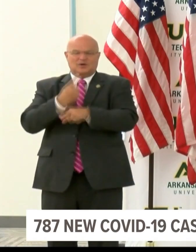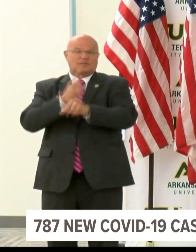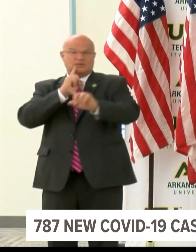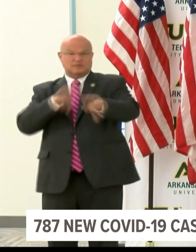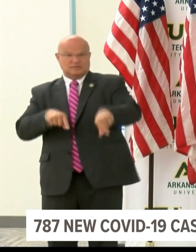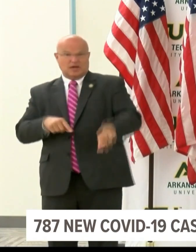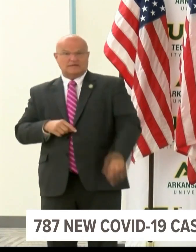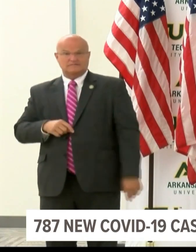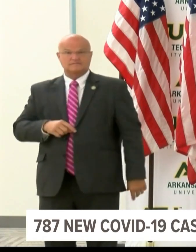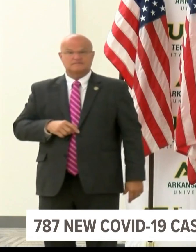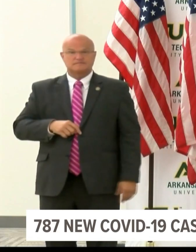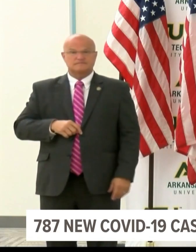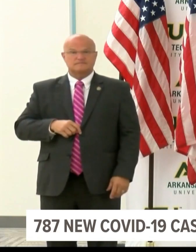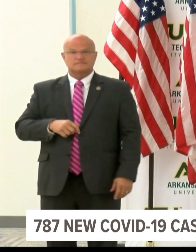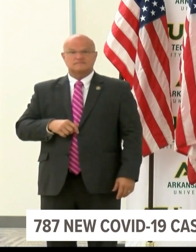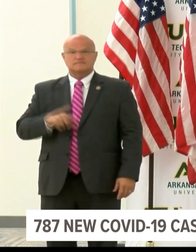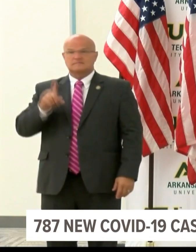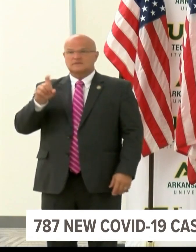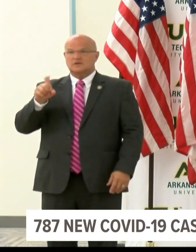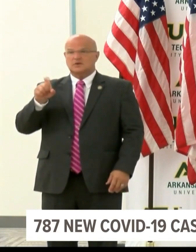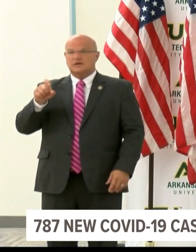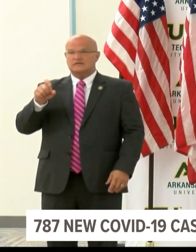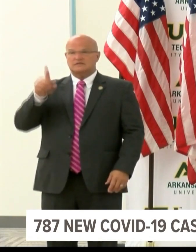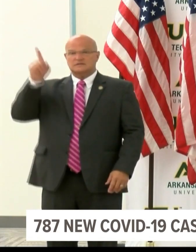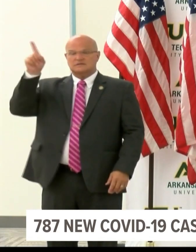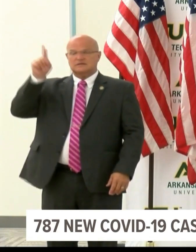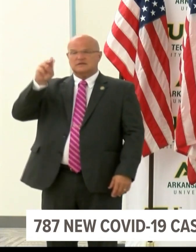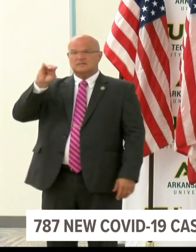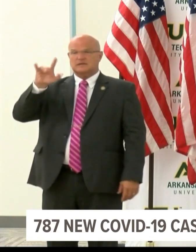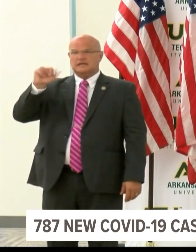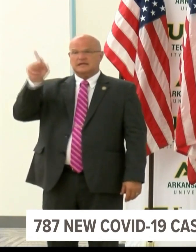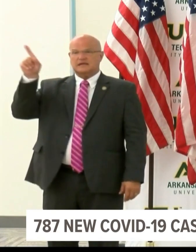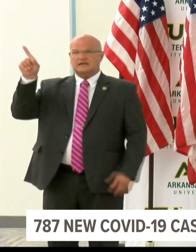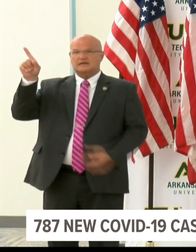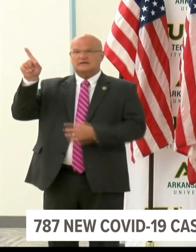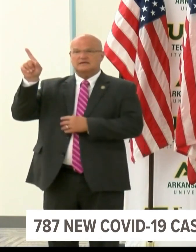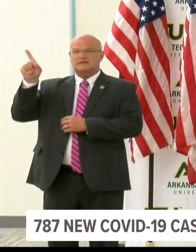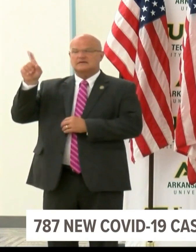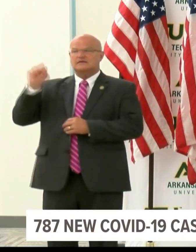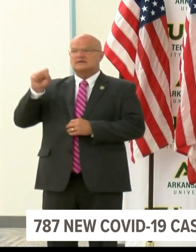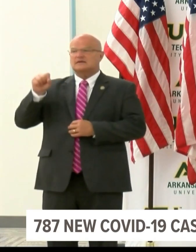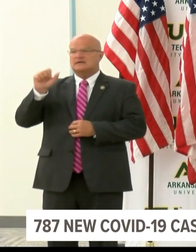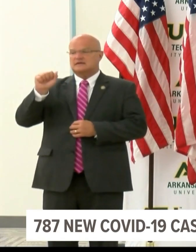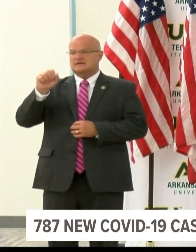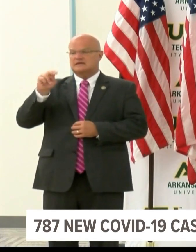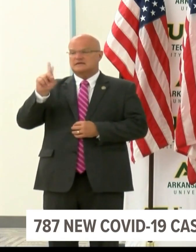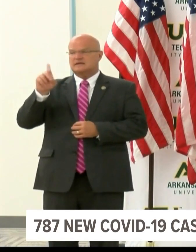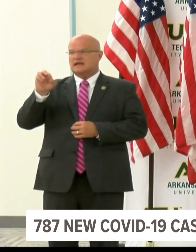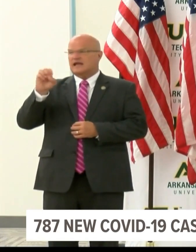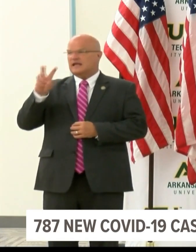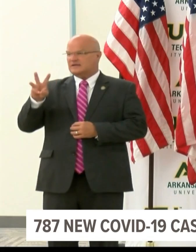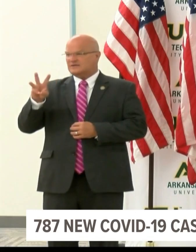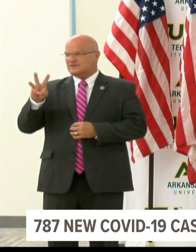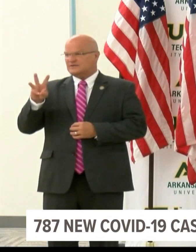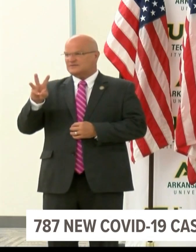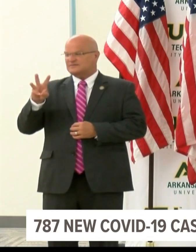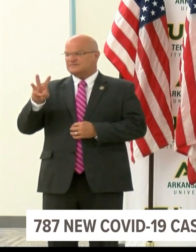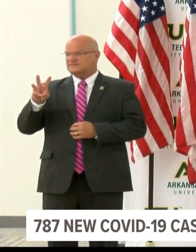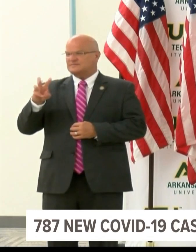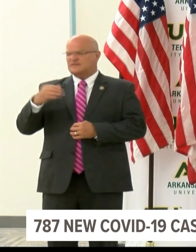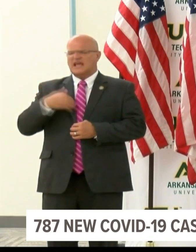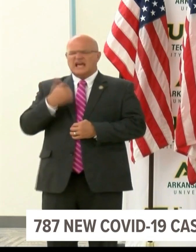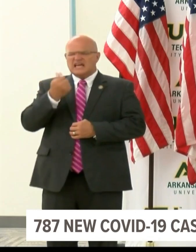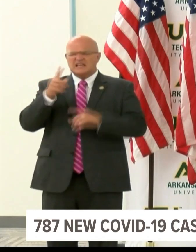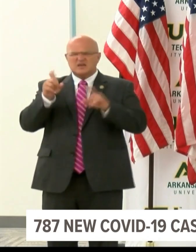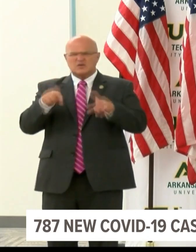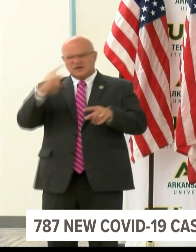respond. Is there any questions remotely? Yeah, Governor, this is Andrew with AP. Had a couple